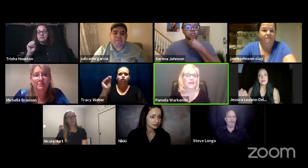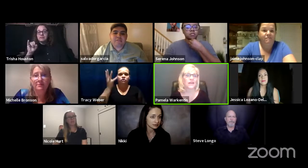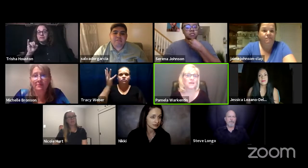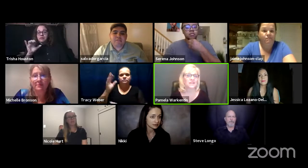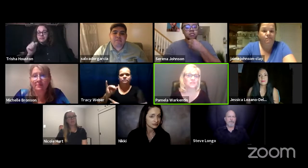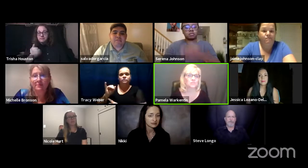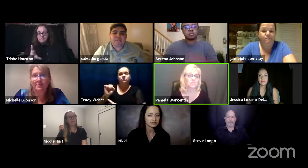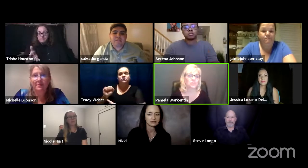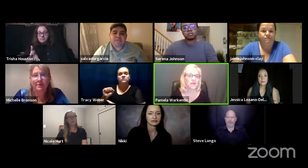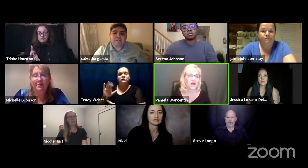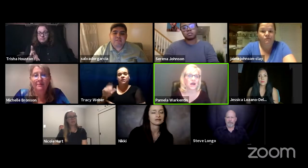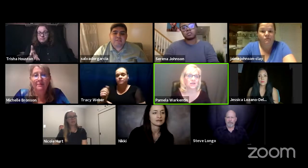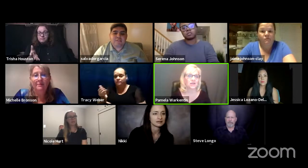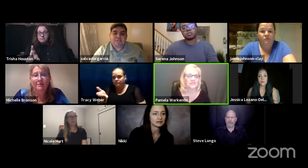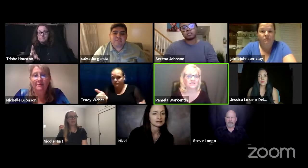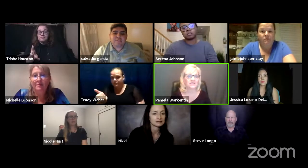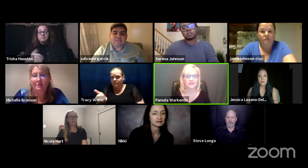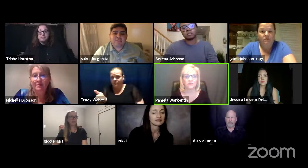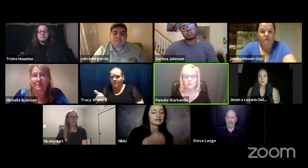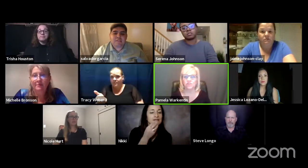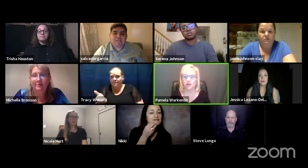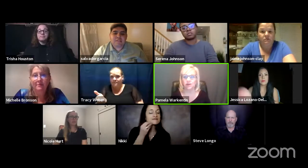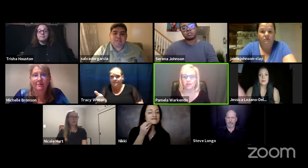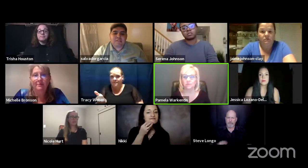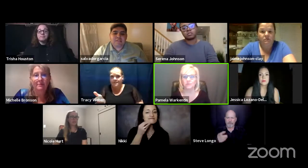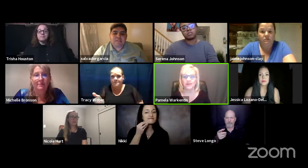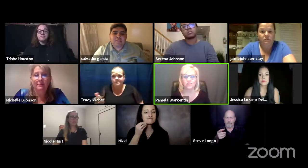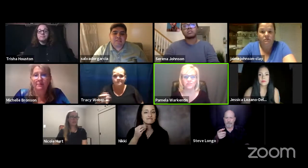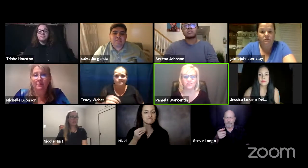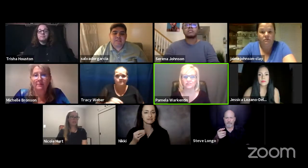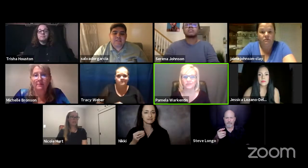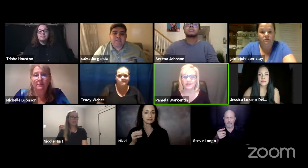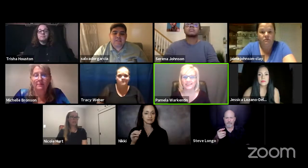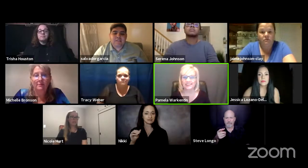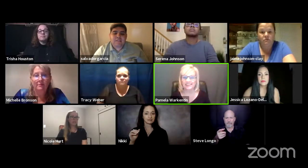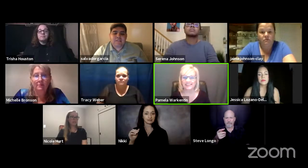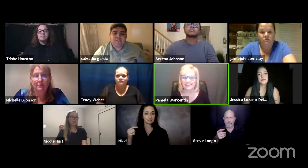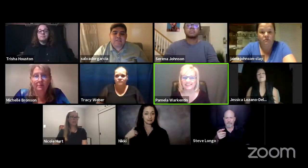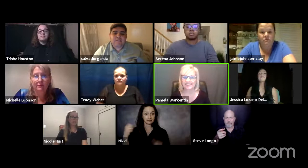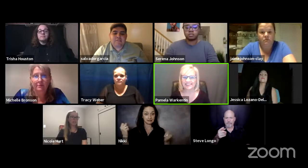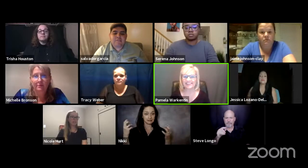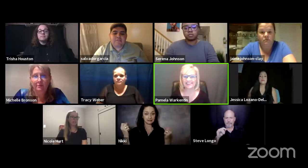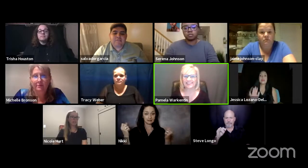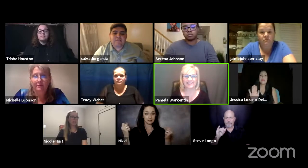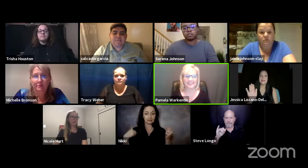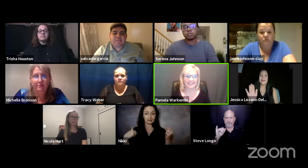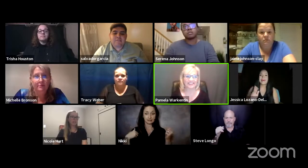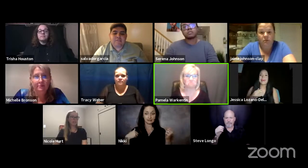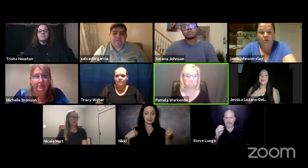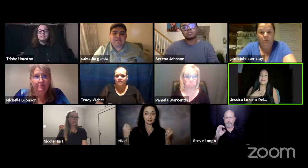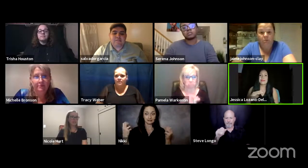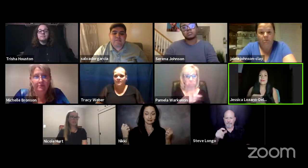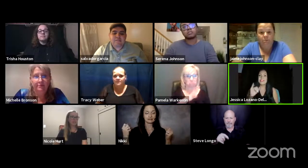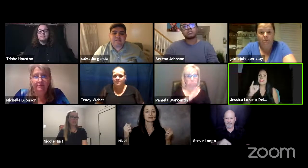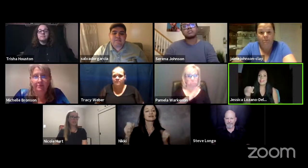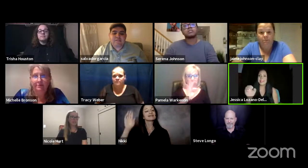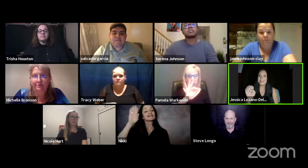Okay, back to Tricia. Jessica, if you would share a little bit about yourself, please. Hi, my name is